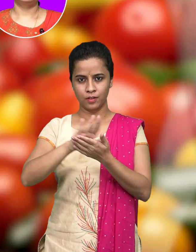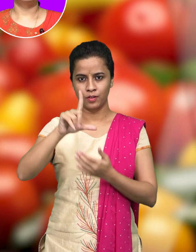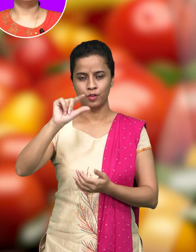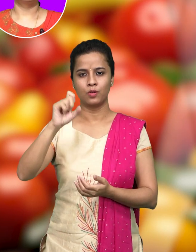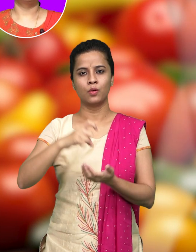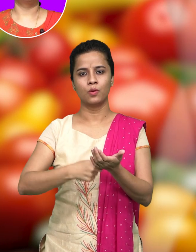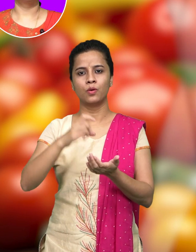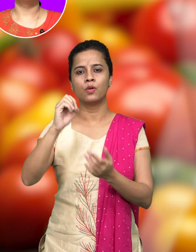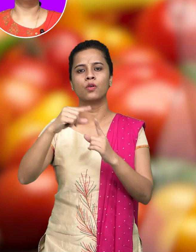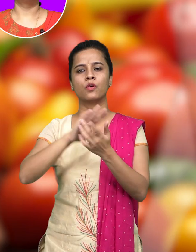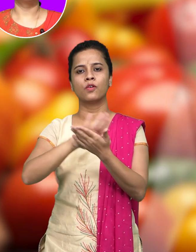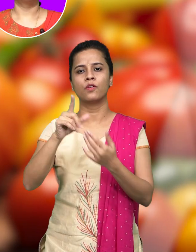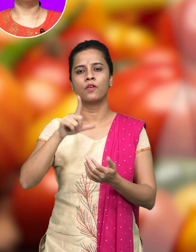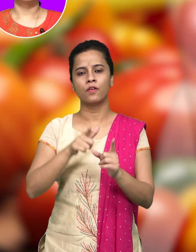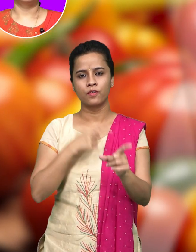chlorophyll,